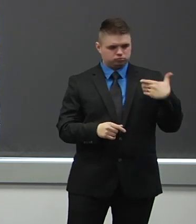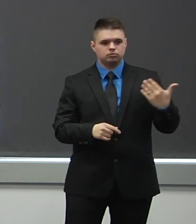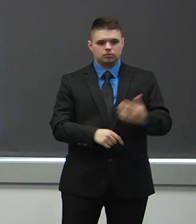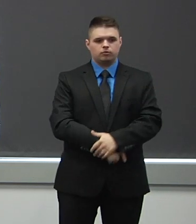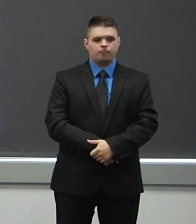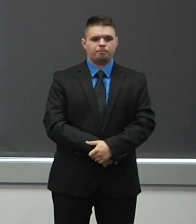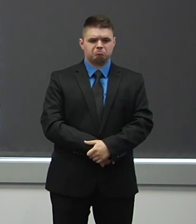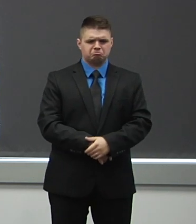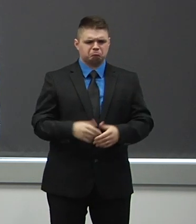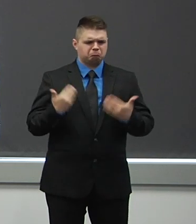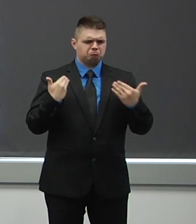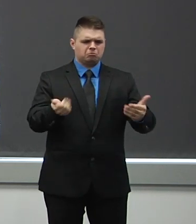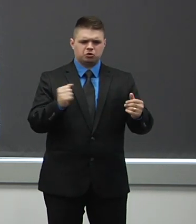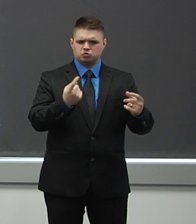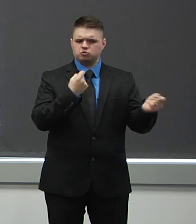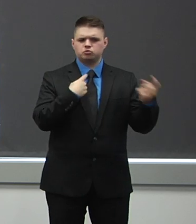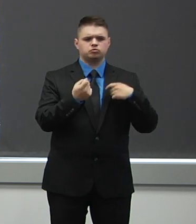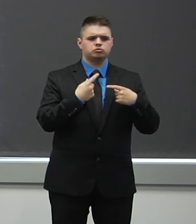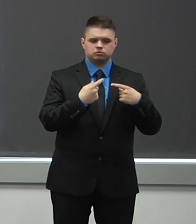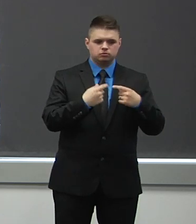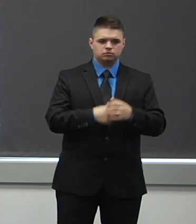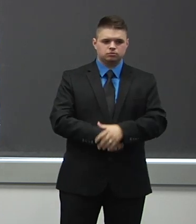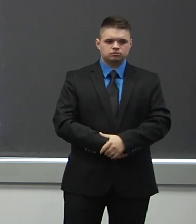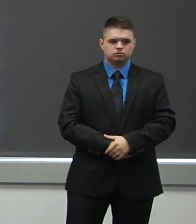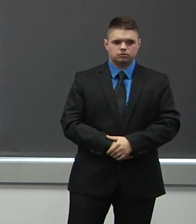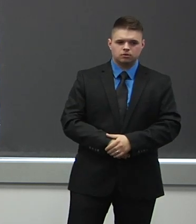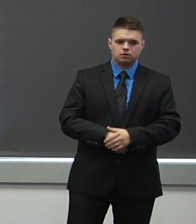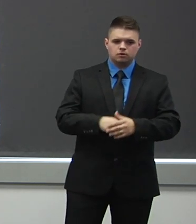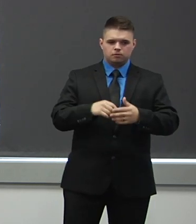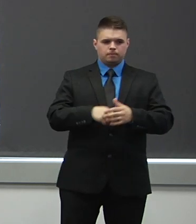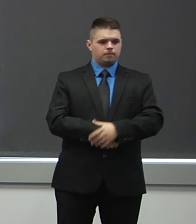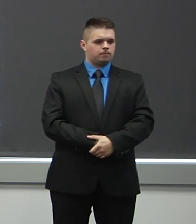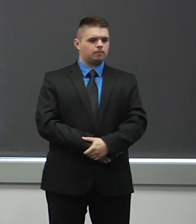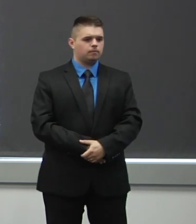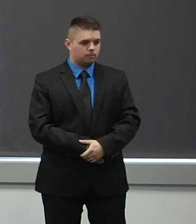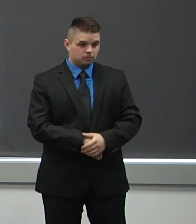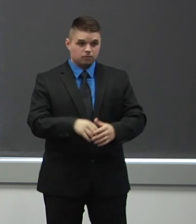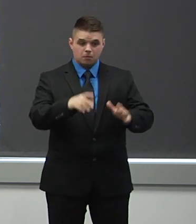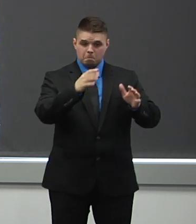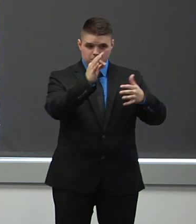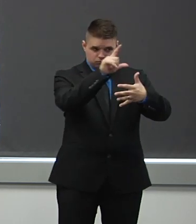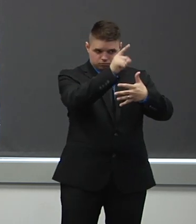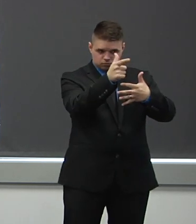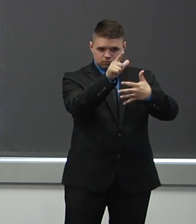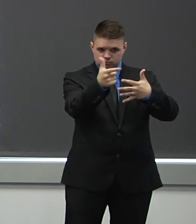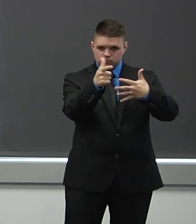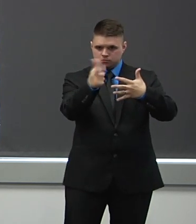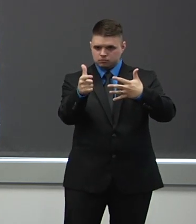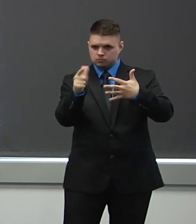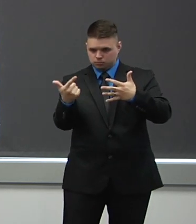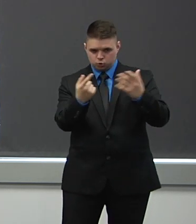there's too much interference, we'll go through the list and have people take turns. So go ahead.